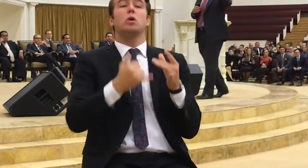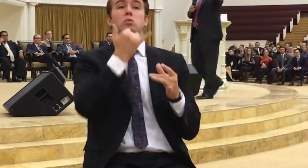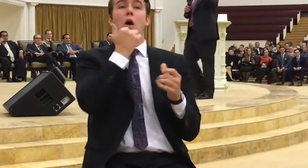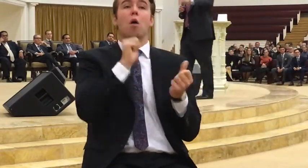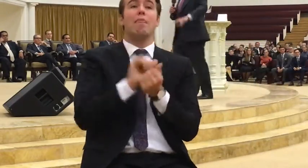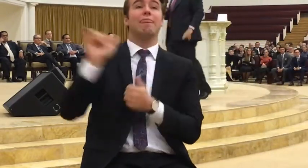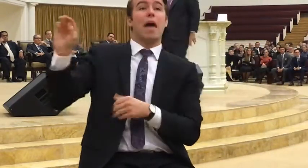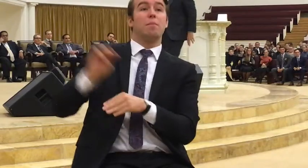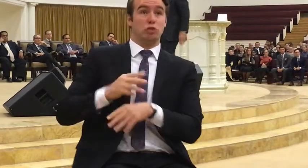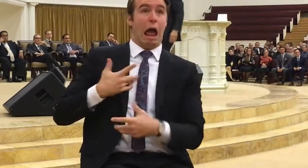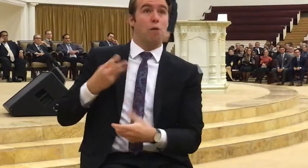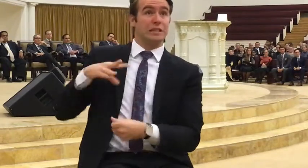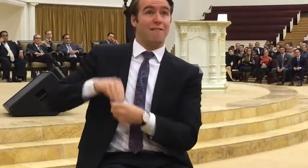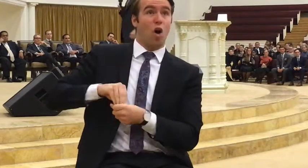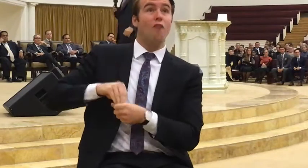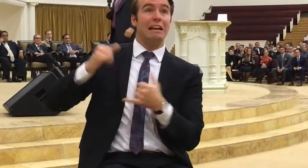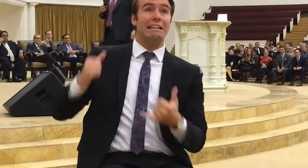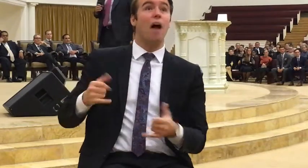that ministry.